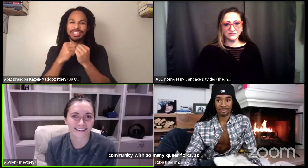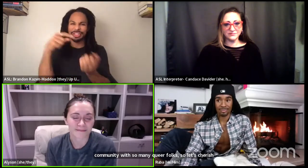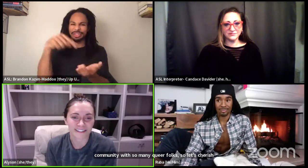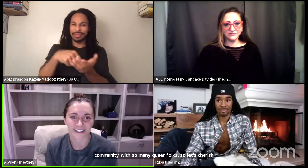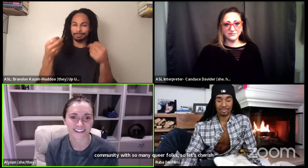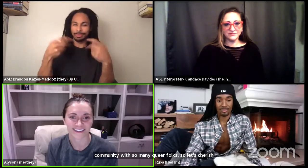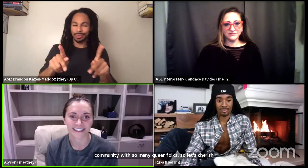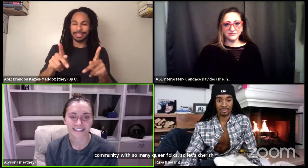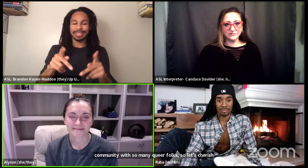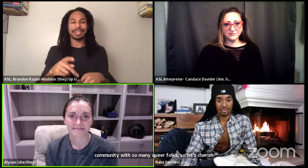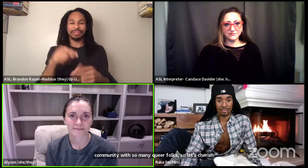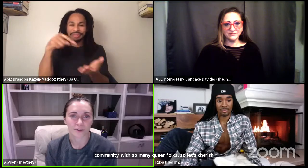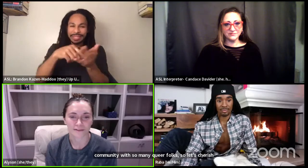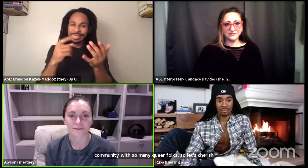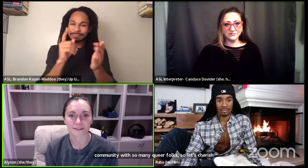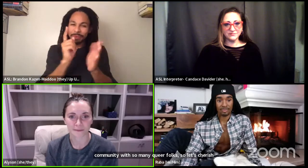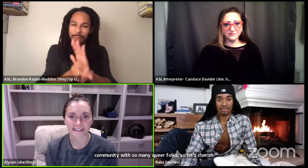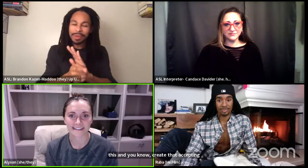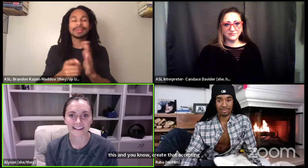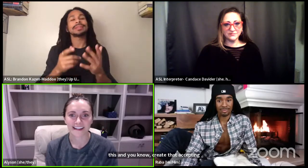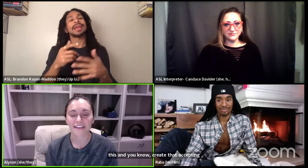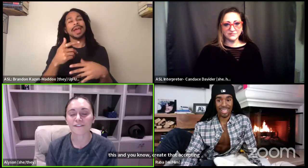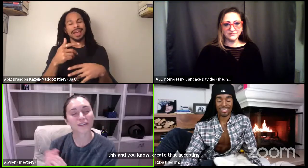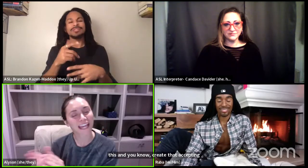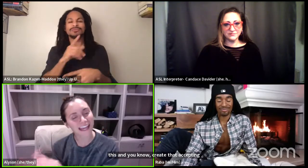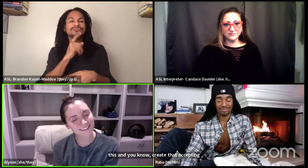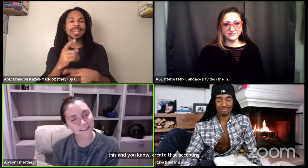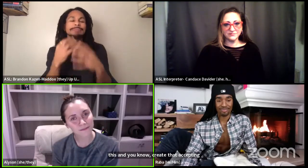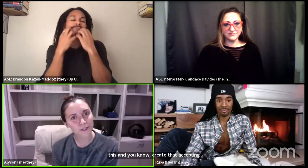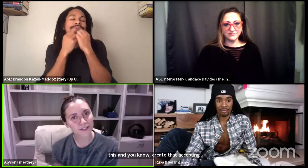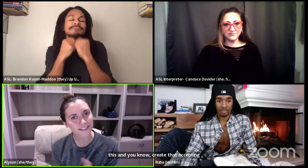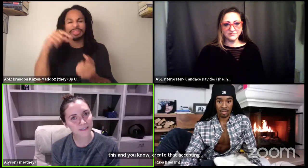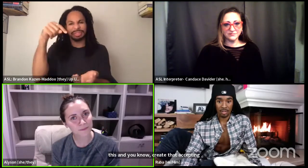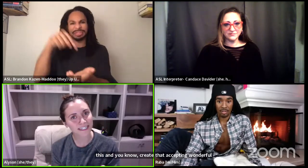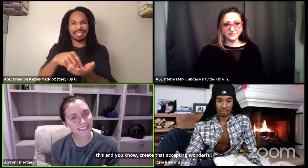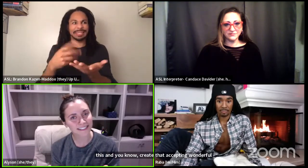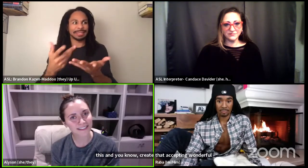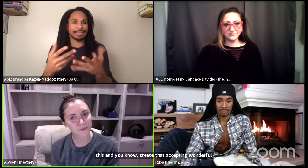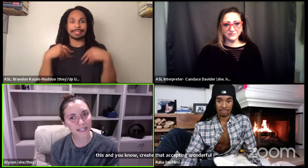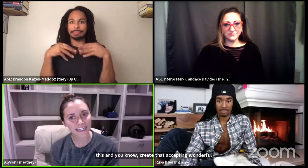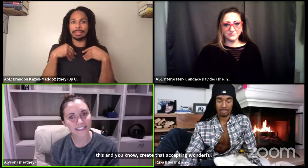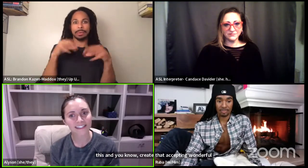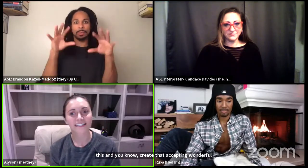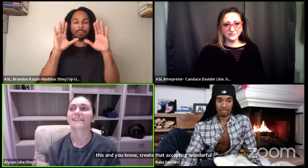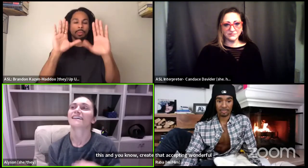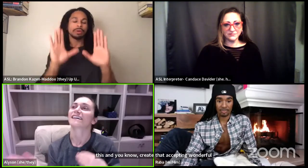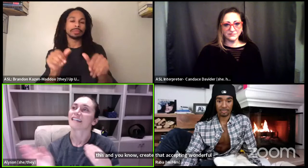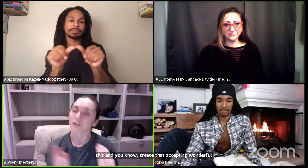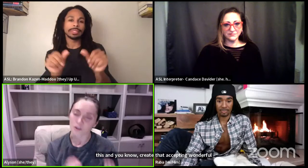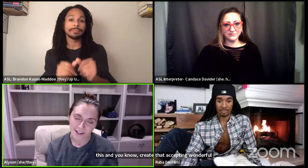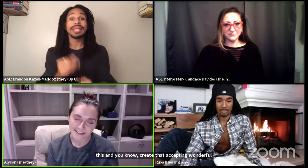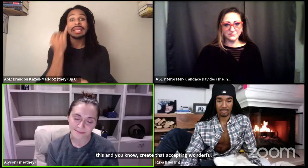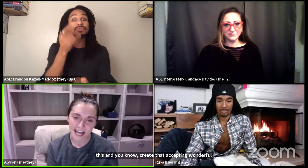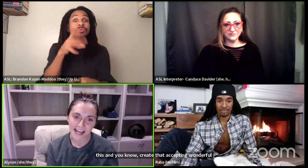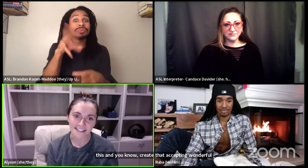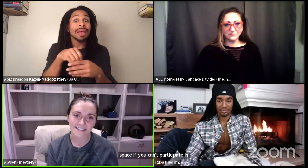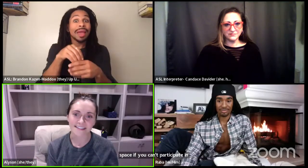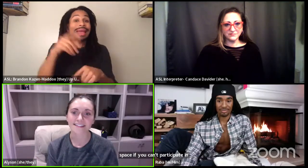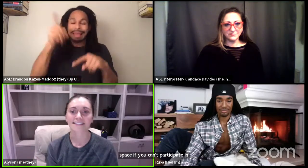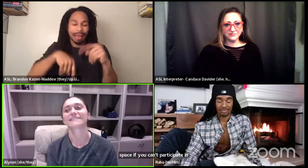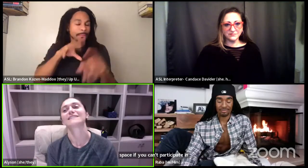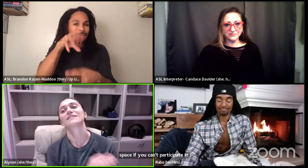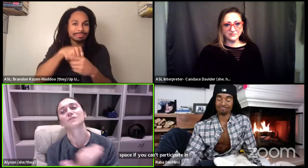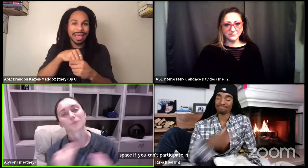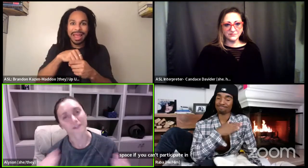that accepting, wonderful space. If you can't participate in this way and you cross some